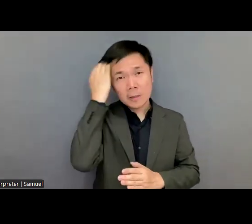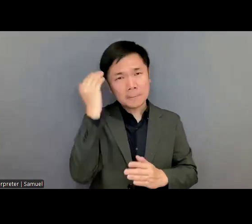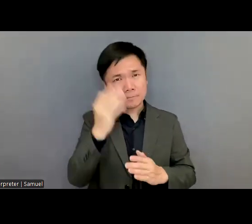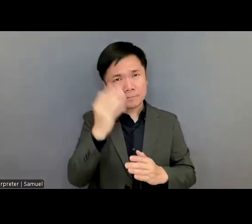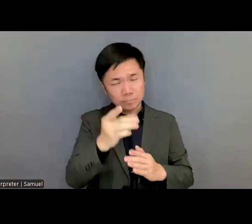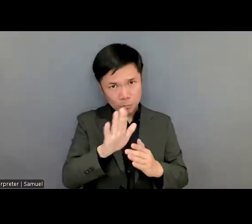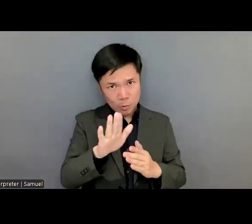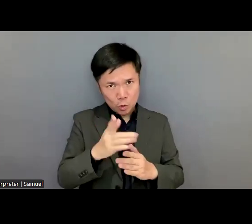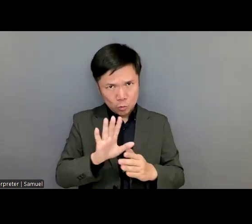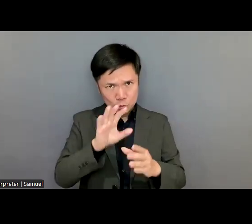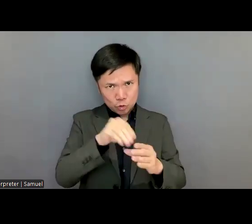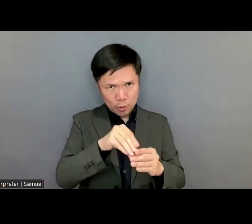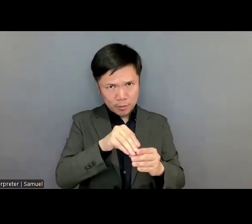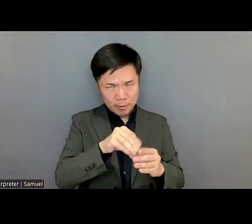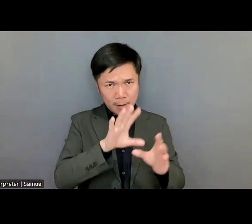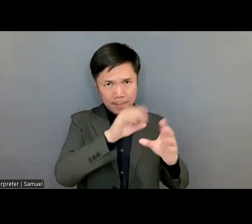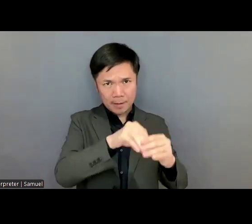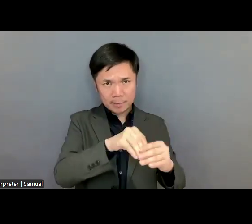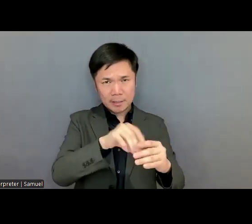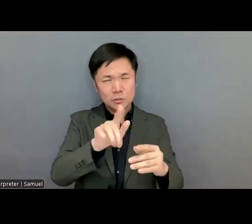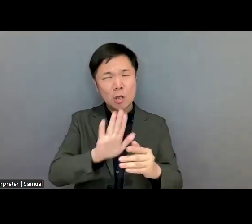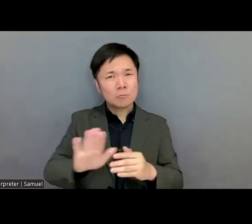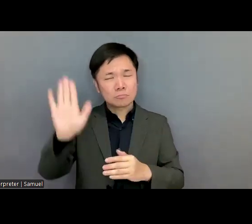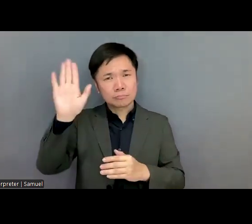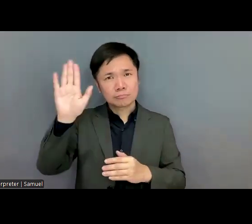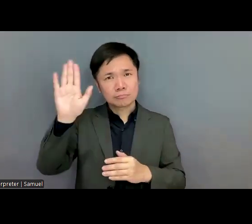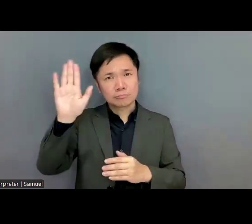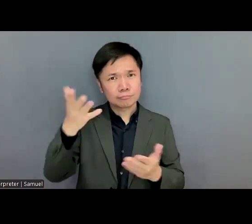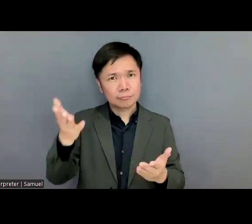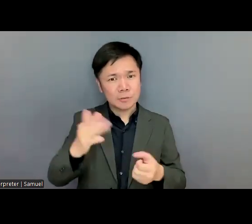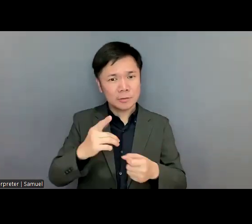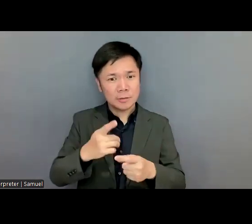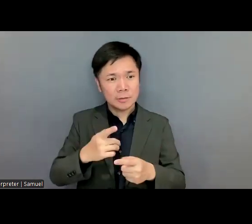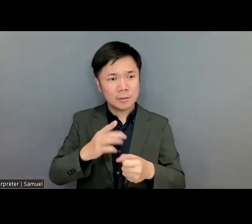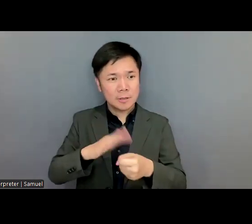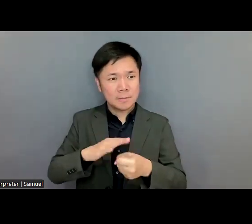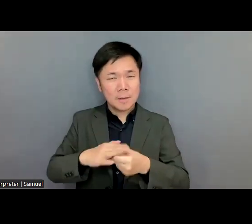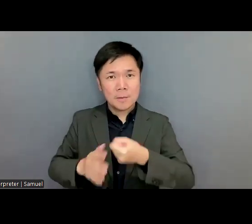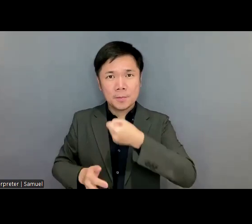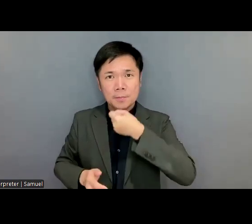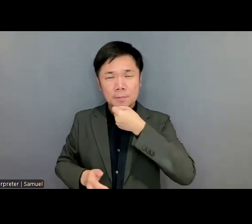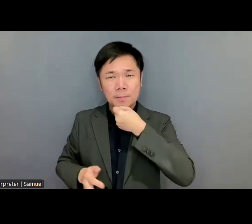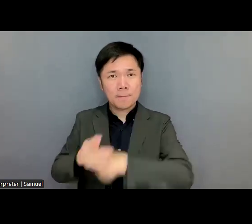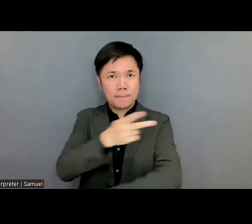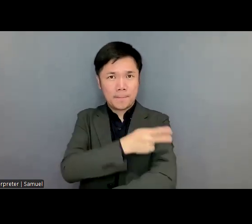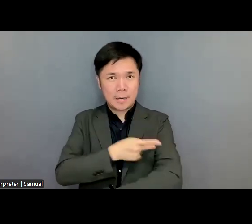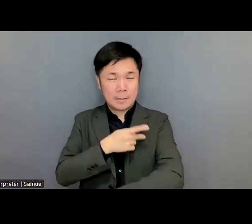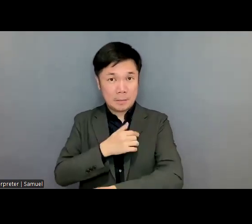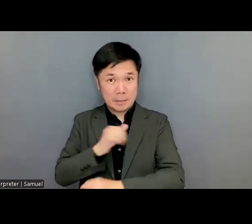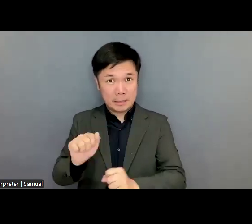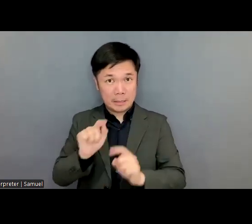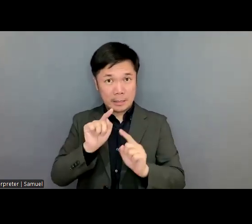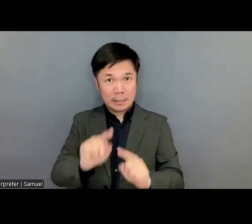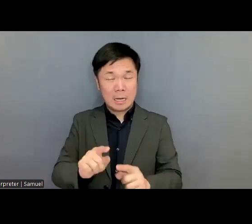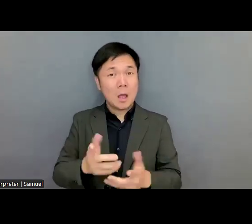as participant, you can raise your hand to use the mic. Maybe if you can maybe answer this question about what